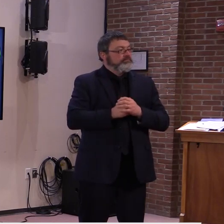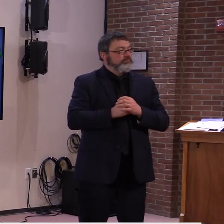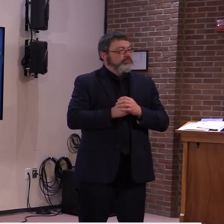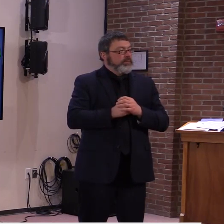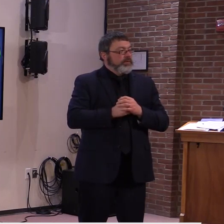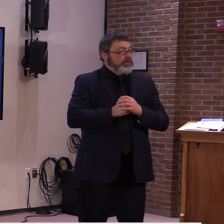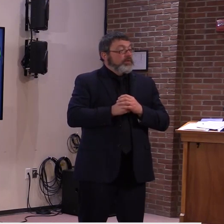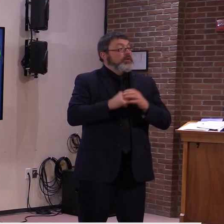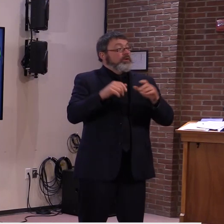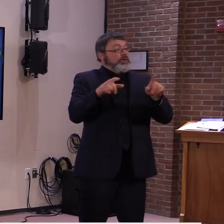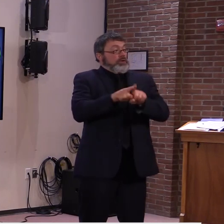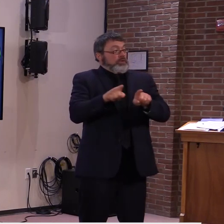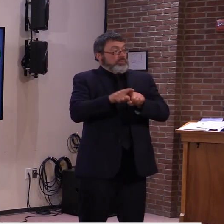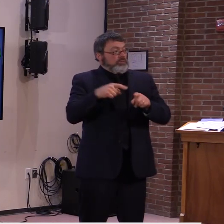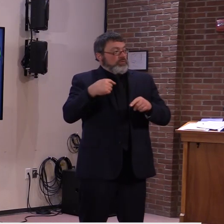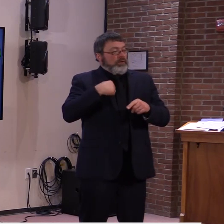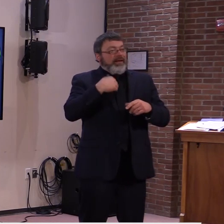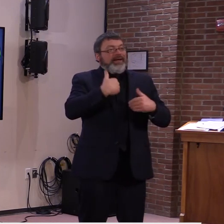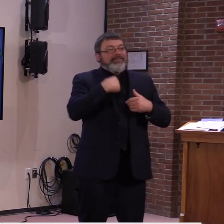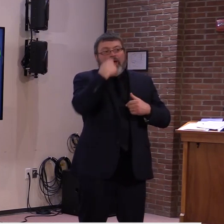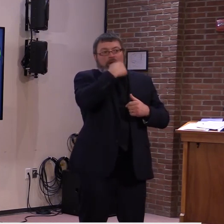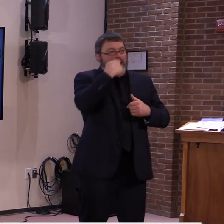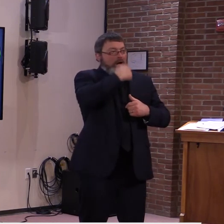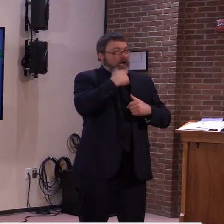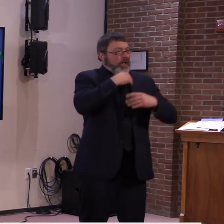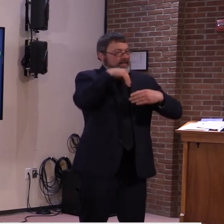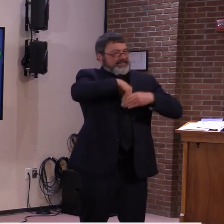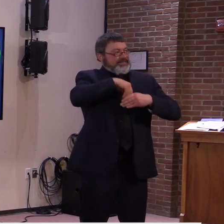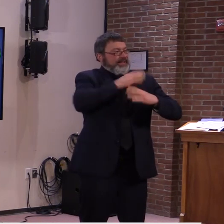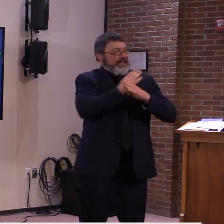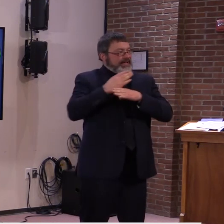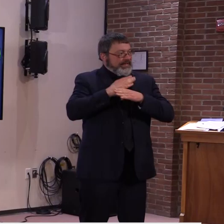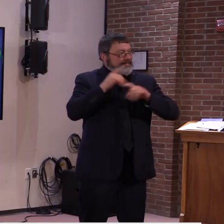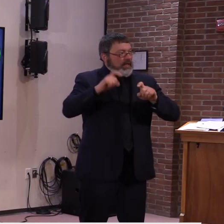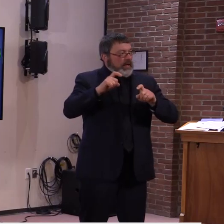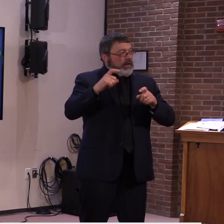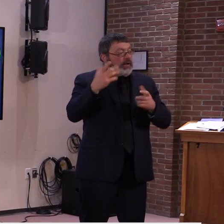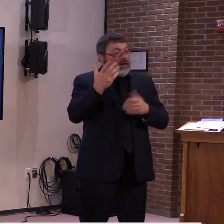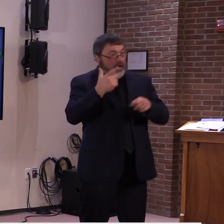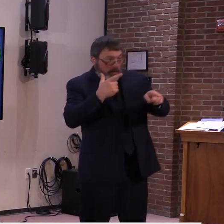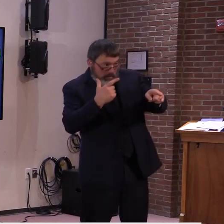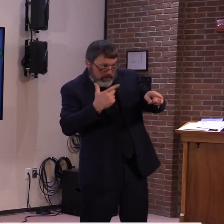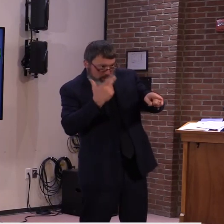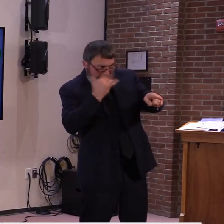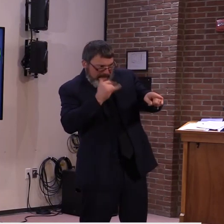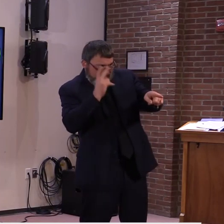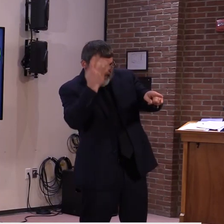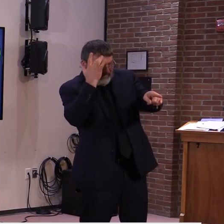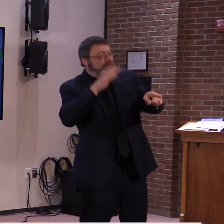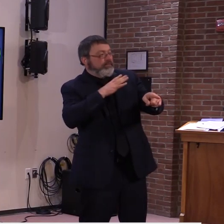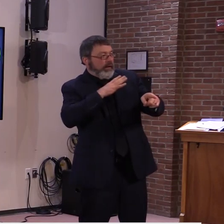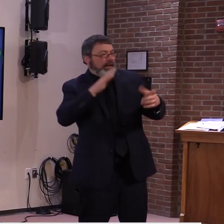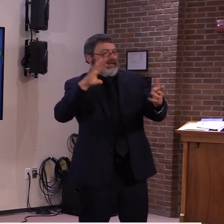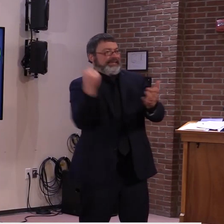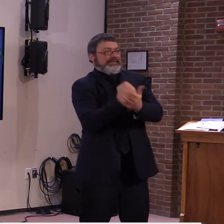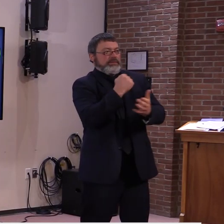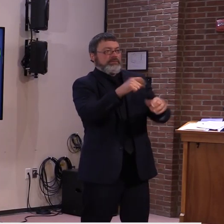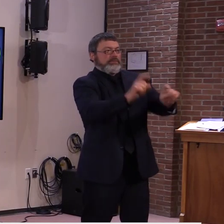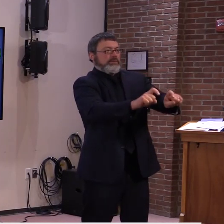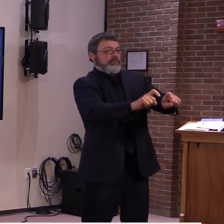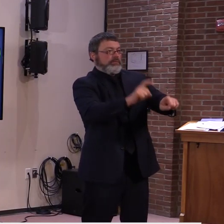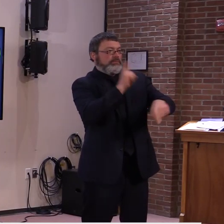them upon identification of symptomatic residents or staff. In addition, we are making available